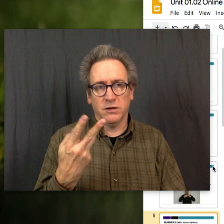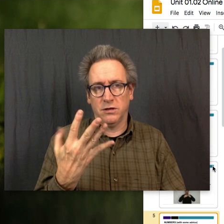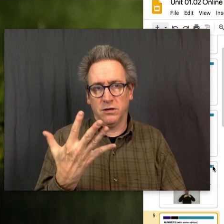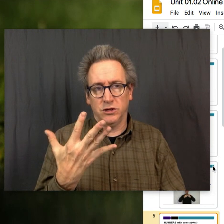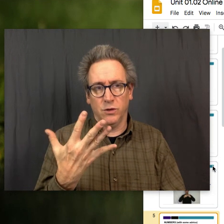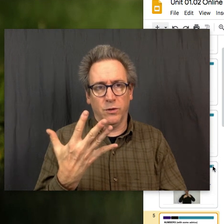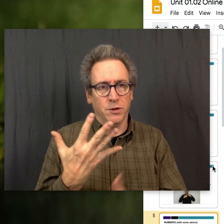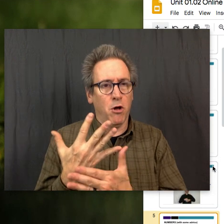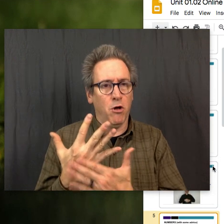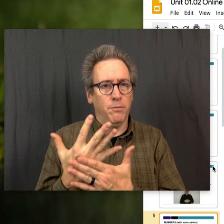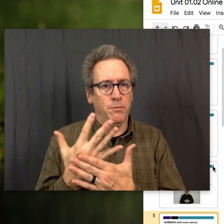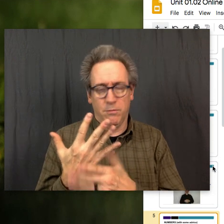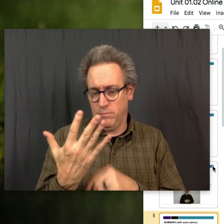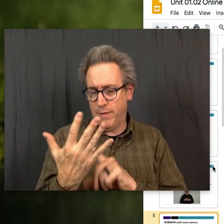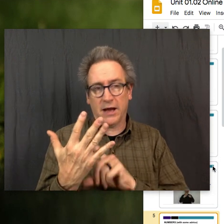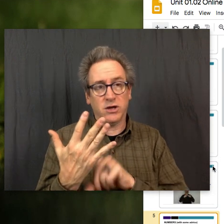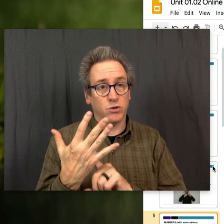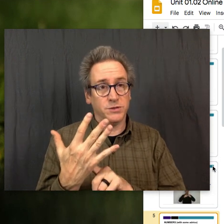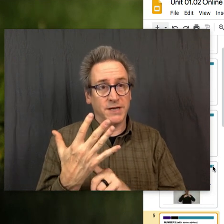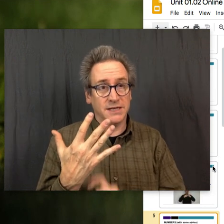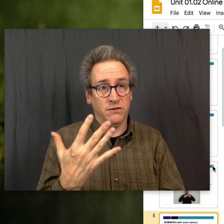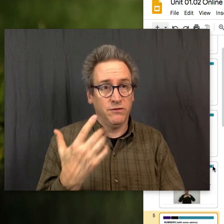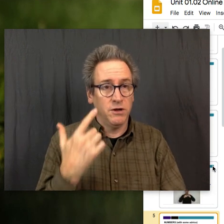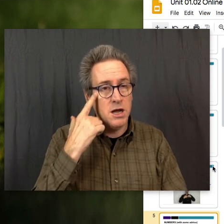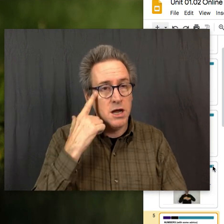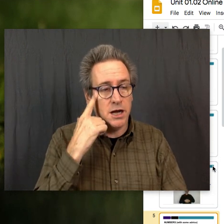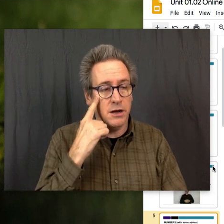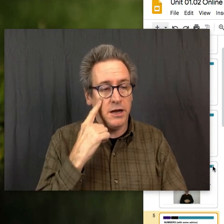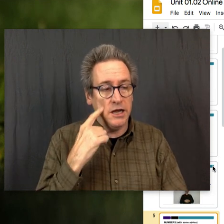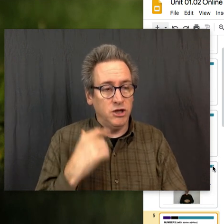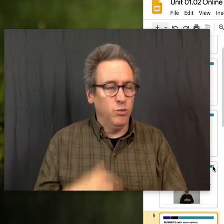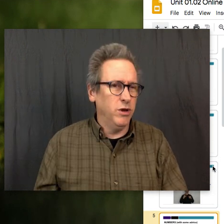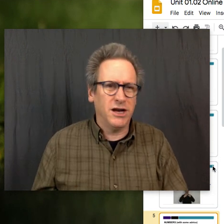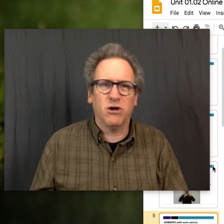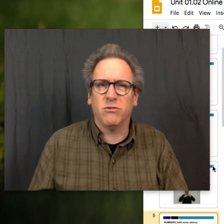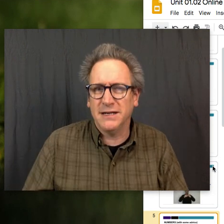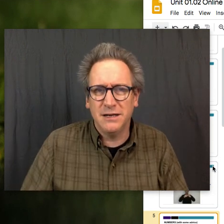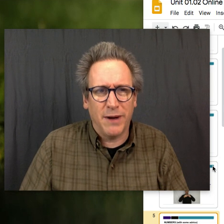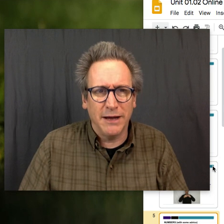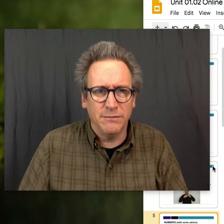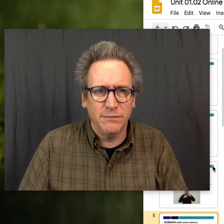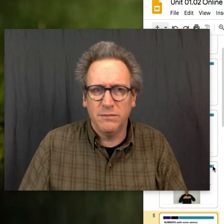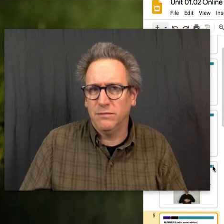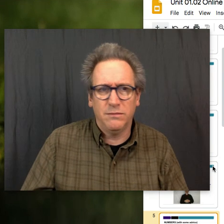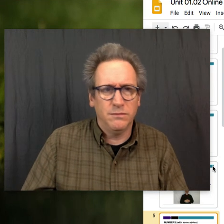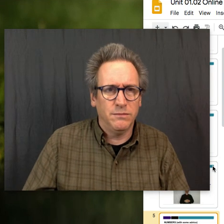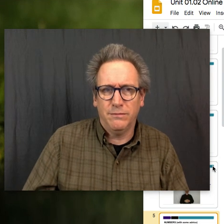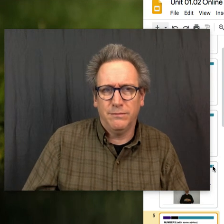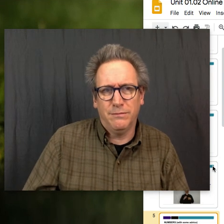often do it with the palm back towards myself. You will get corrected by